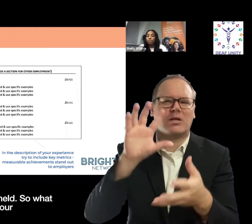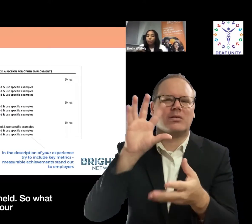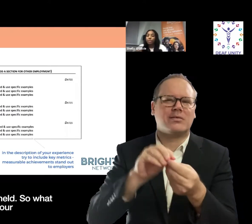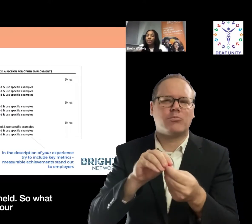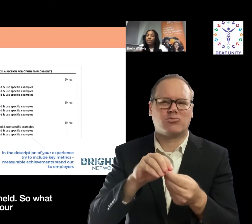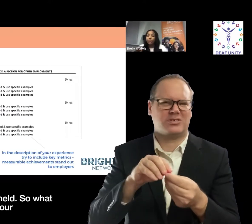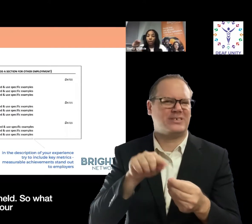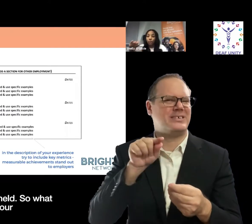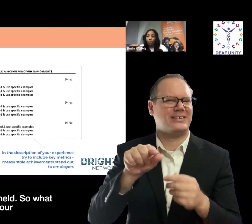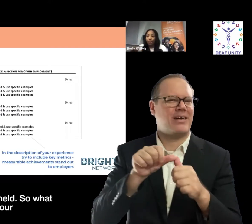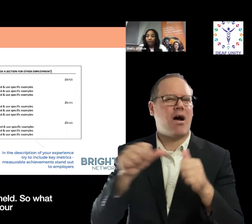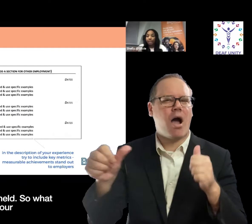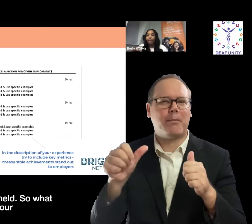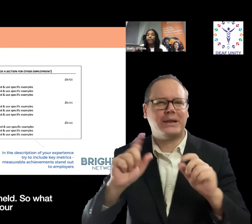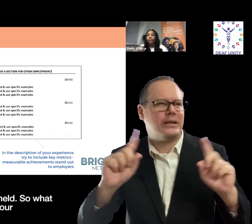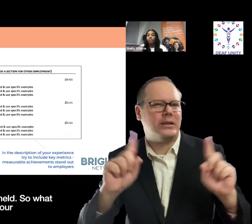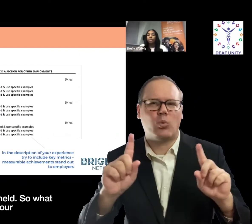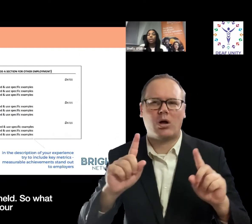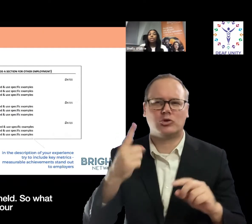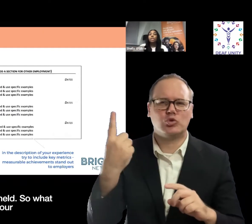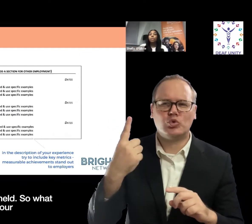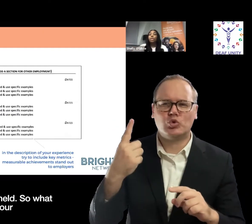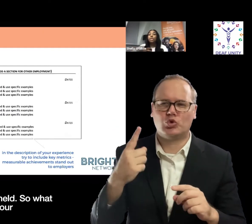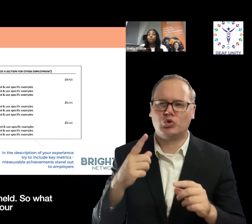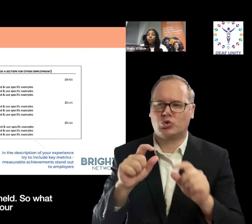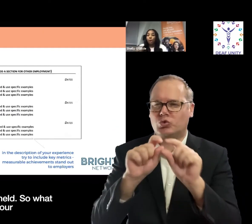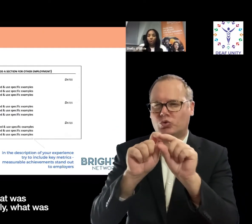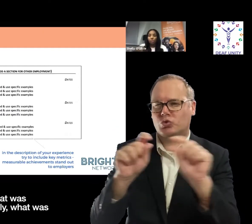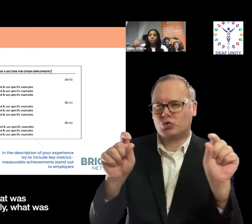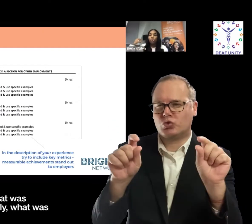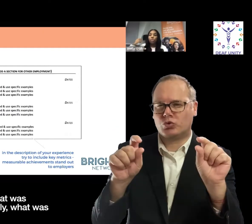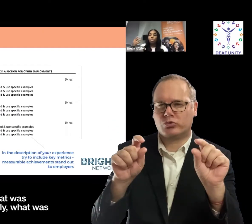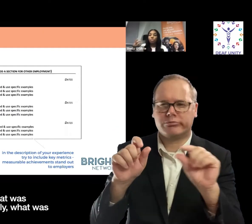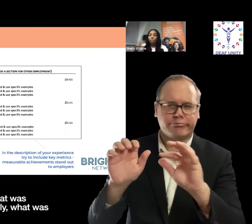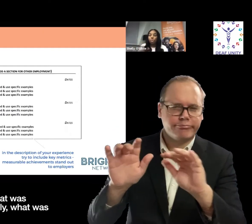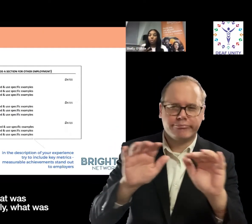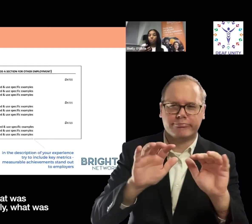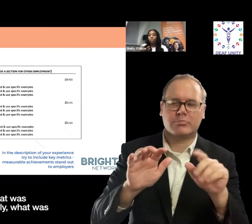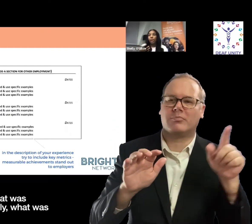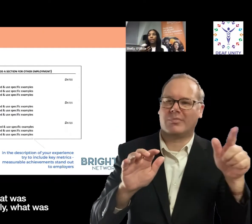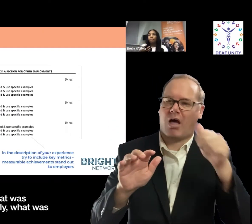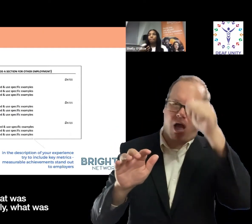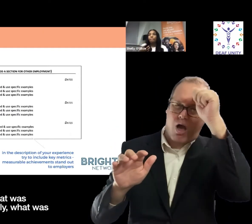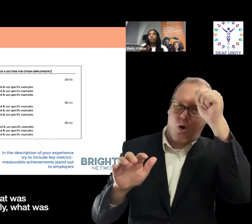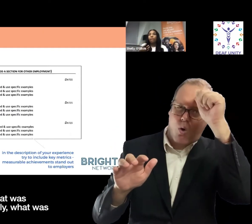and responsibilities that you personally held. So what did you own? What were